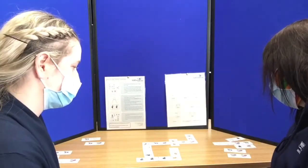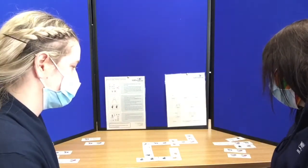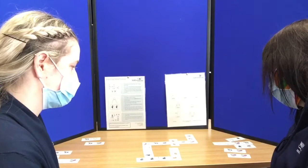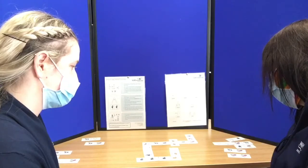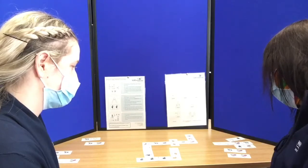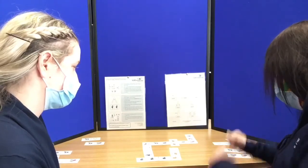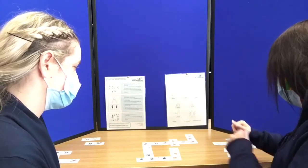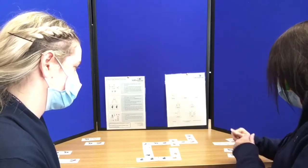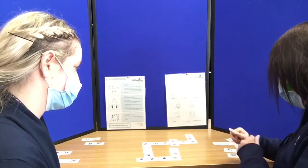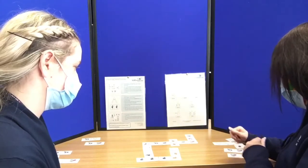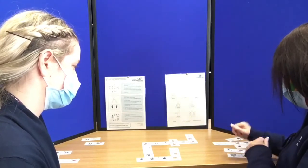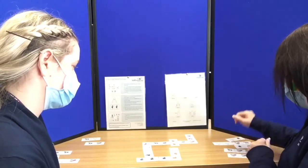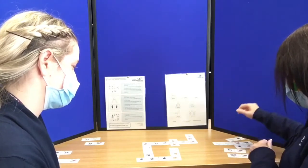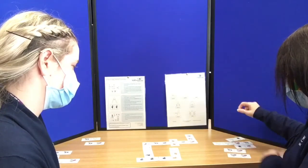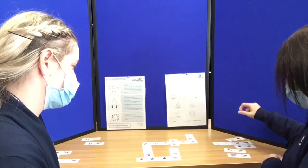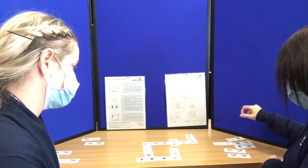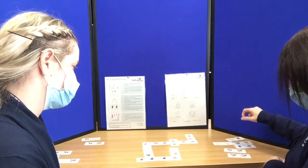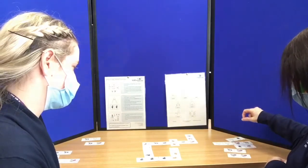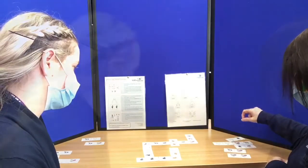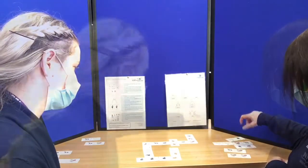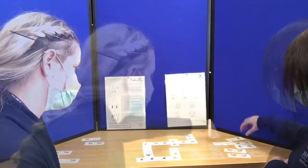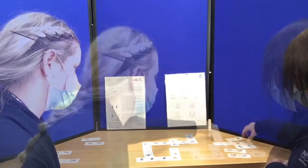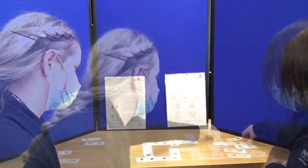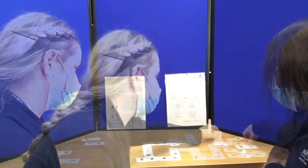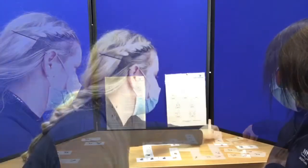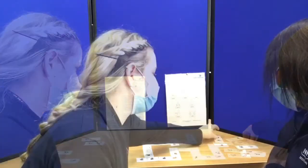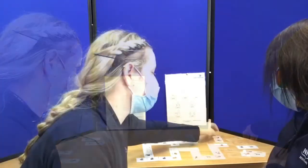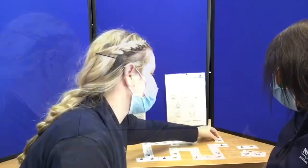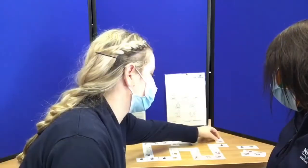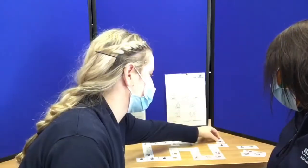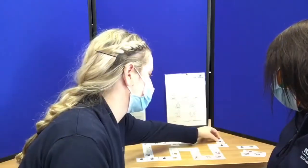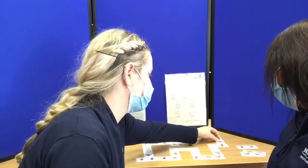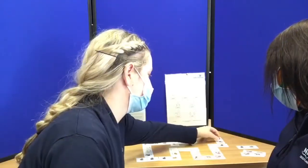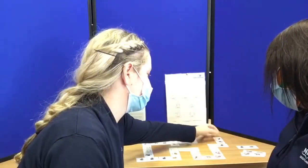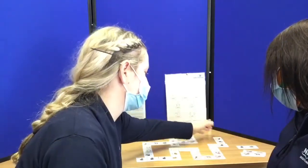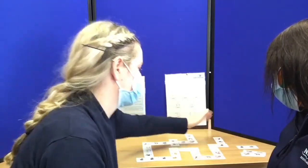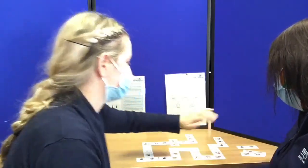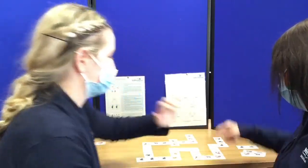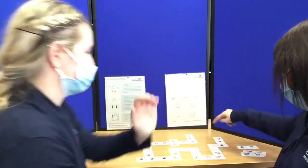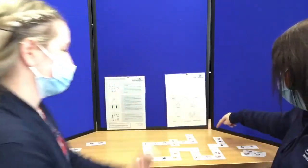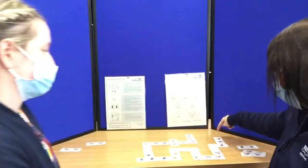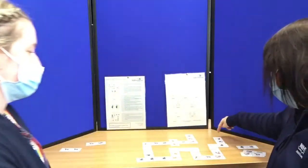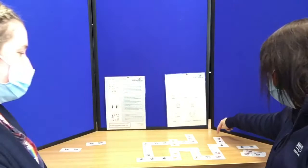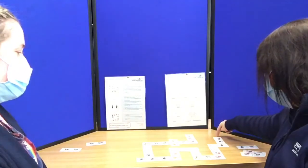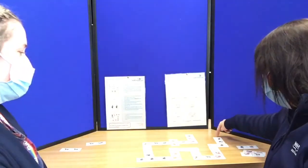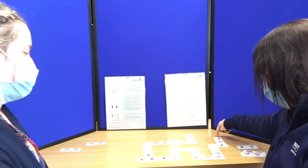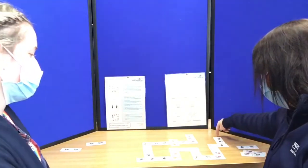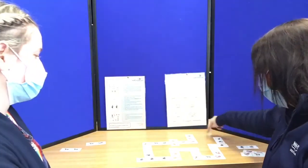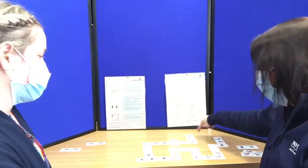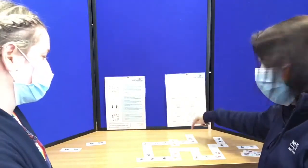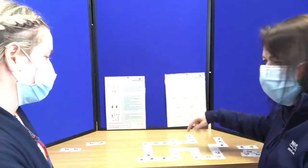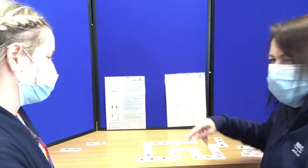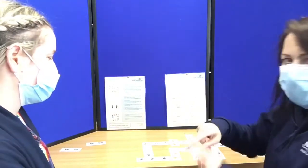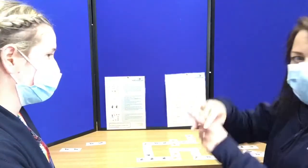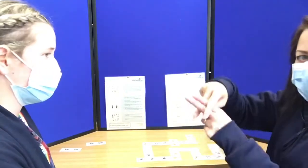Okay, so cat or fish? This game's heating up. It is, and we're left with a horse, Or